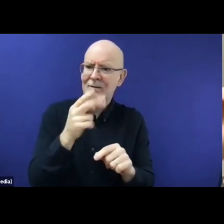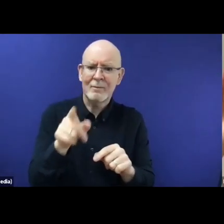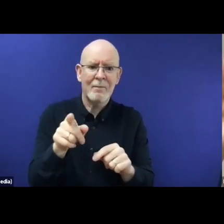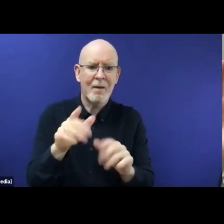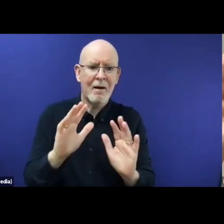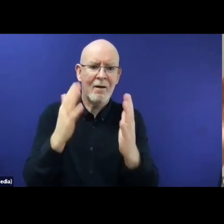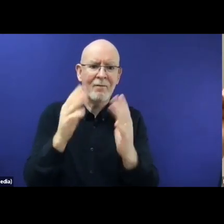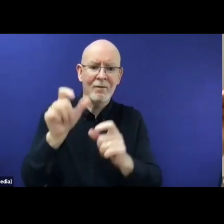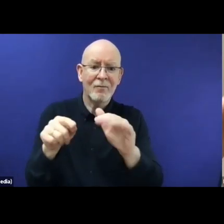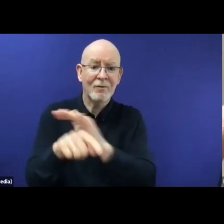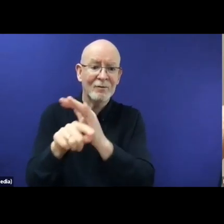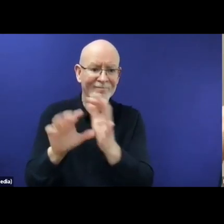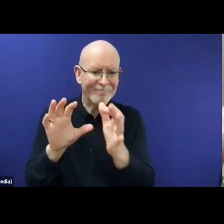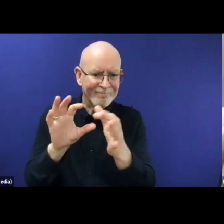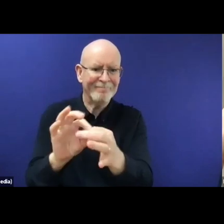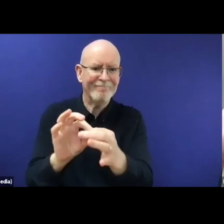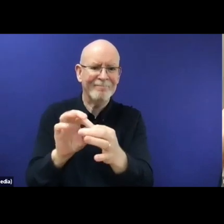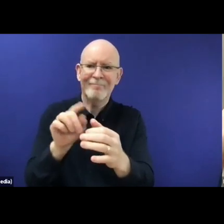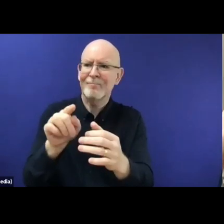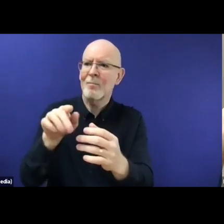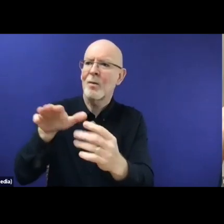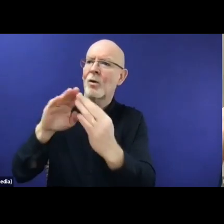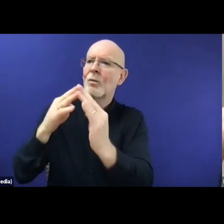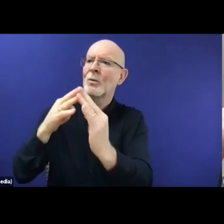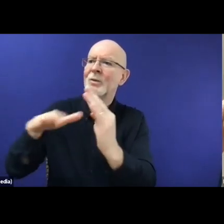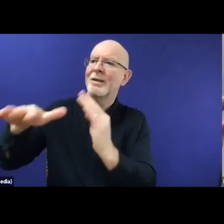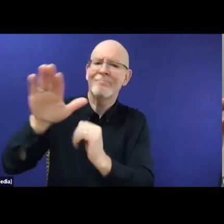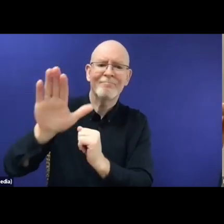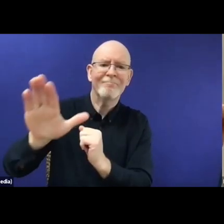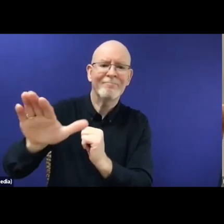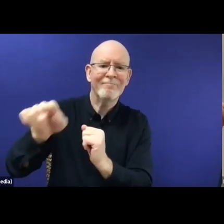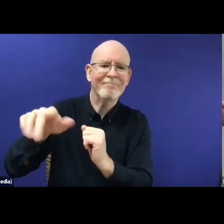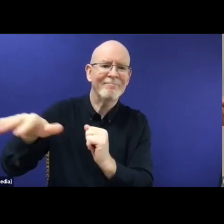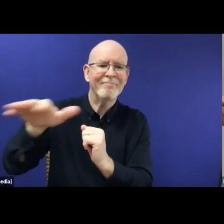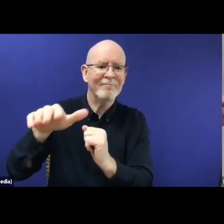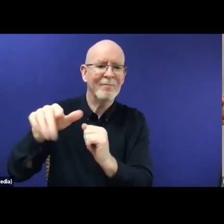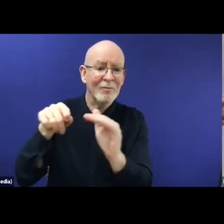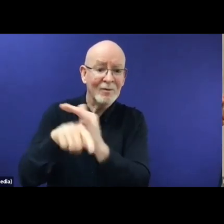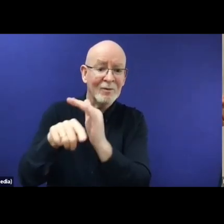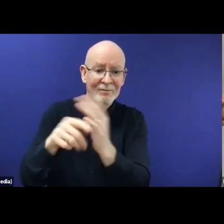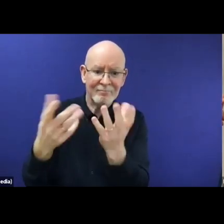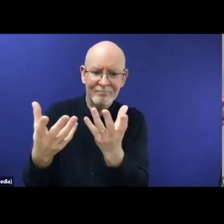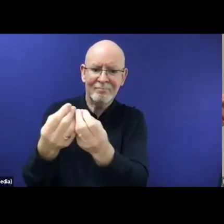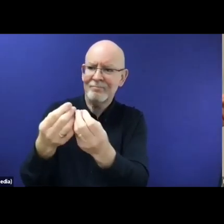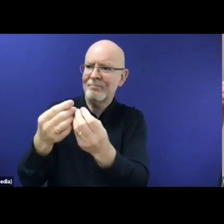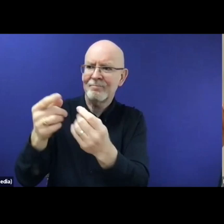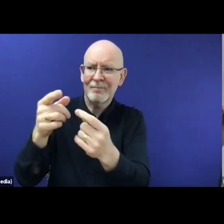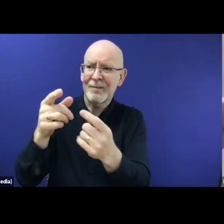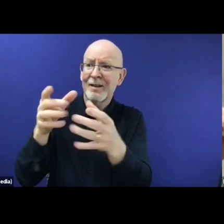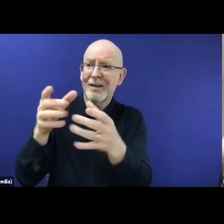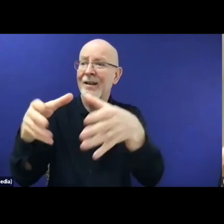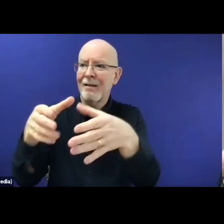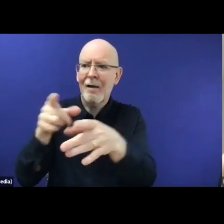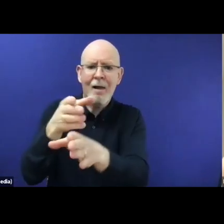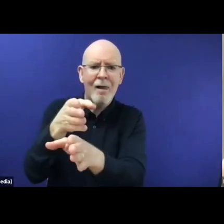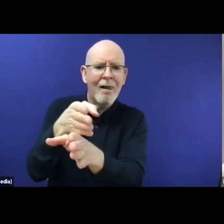important, though certainly not new, I think, I'm sure that you will recall this has been a discussion since the 60s, the early 70s,